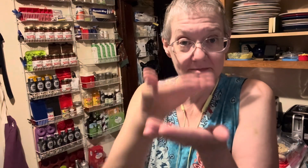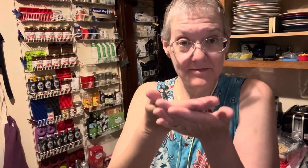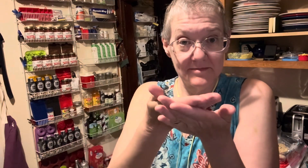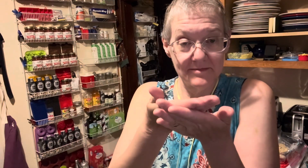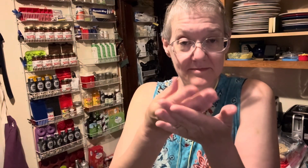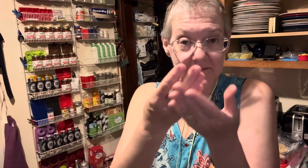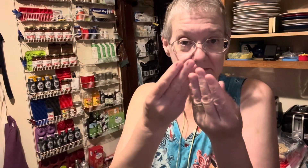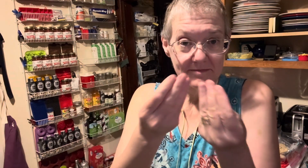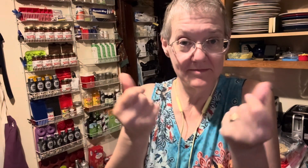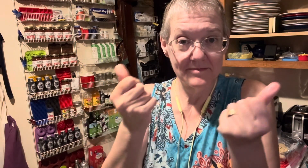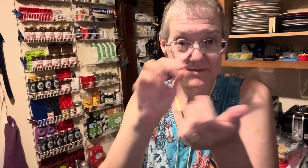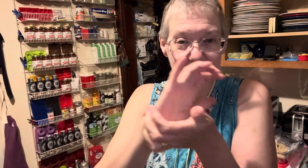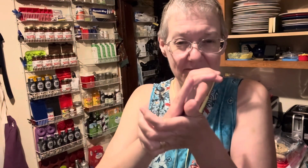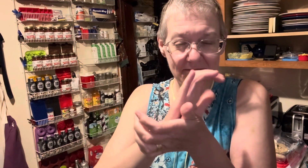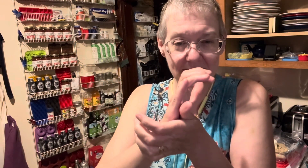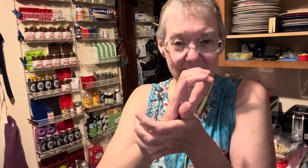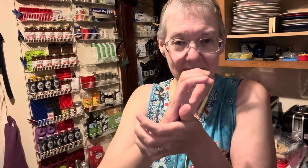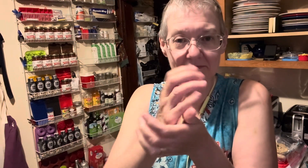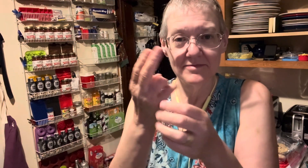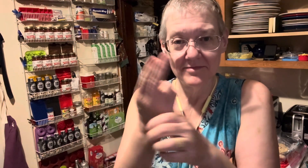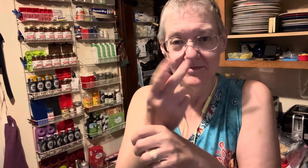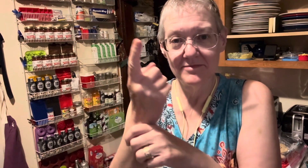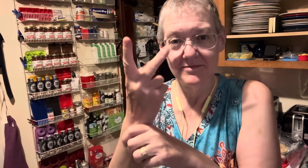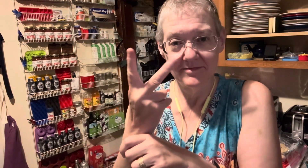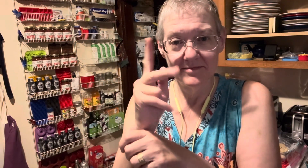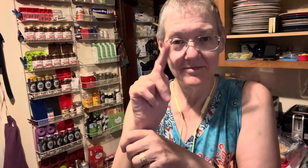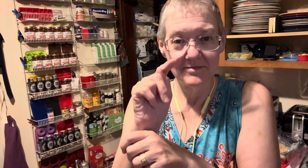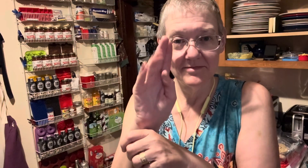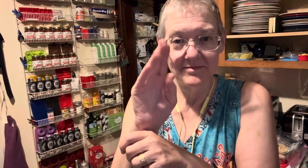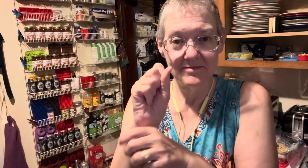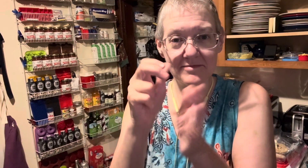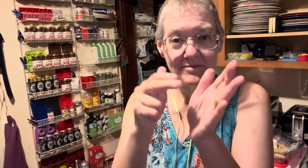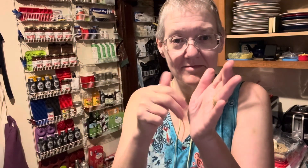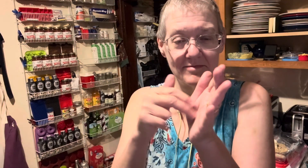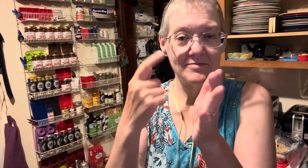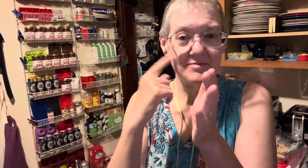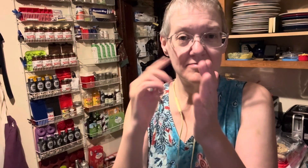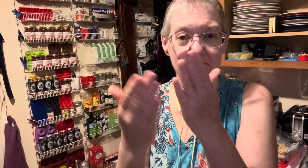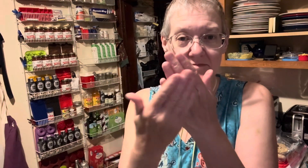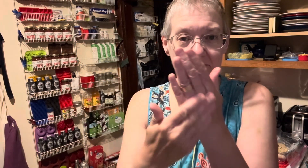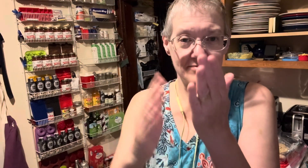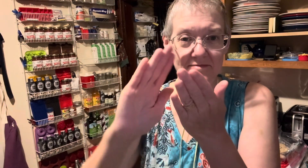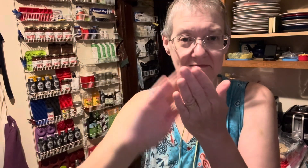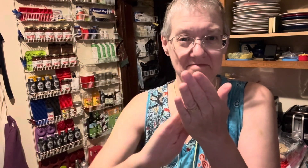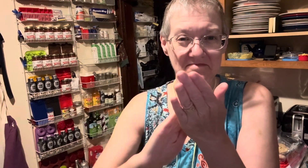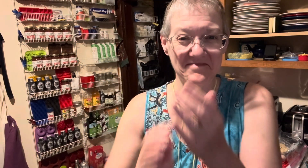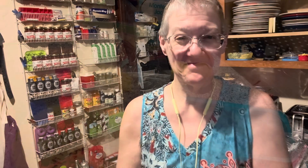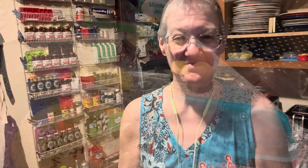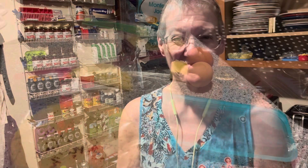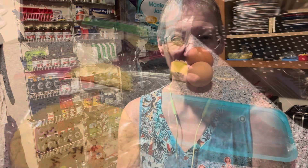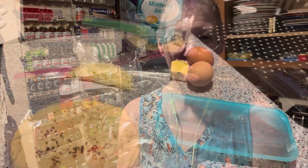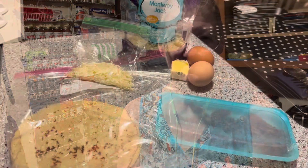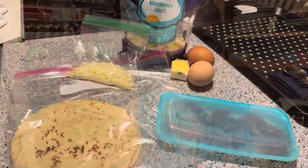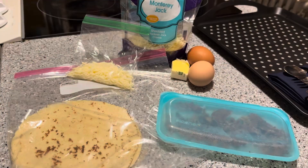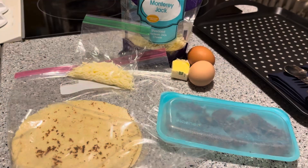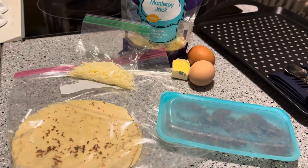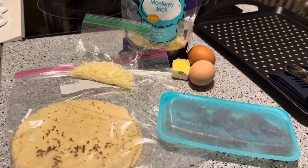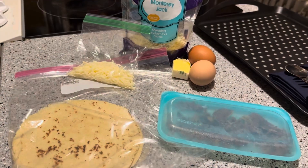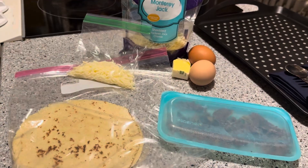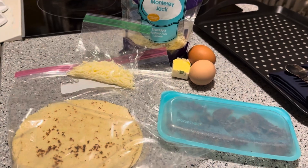Then we're going to grill it until the cheese melts. And we'll use the other half of that butter pat for each side of